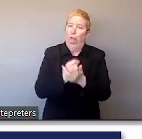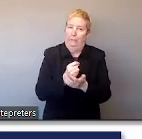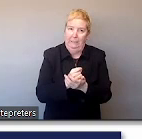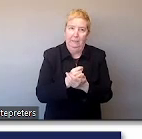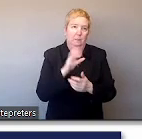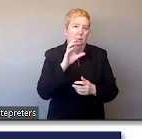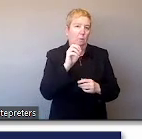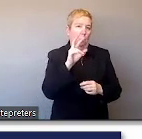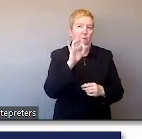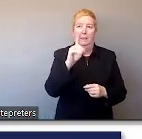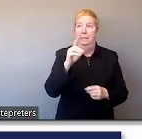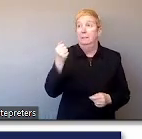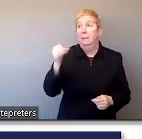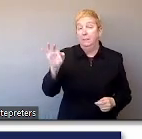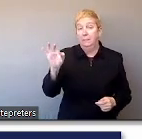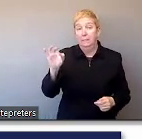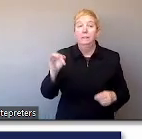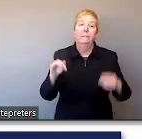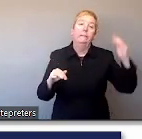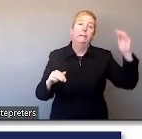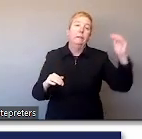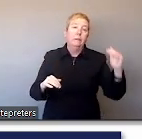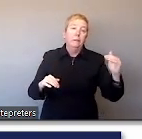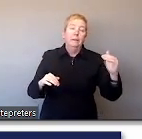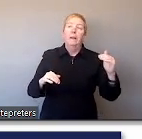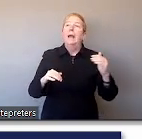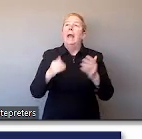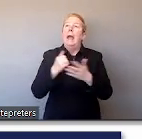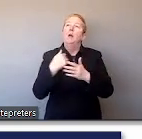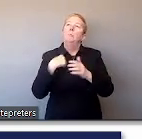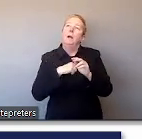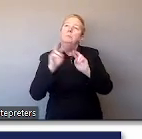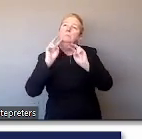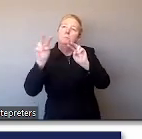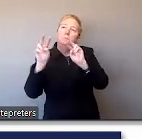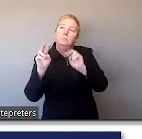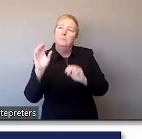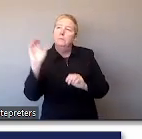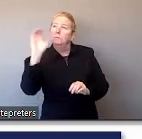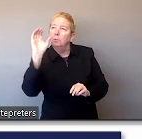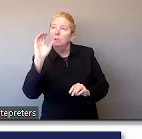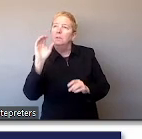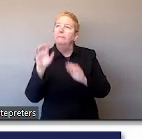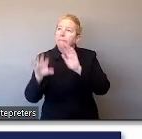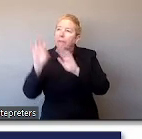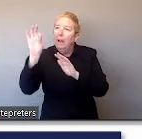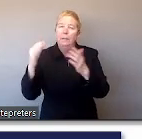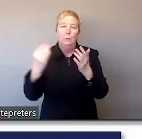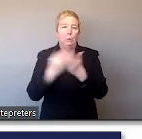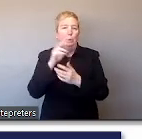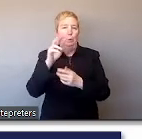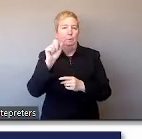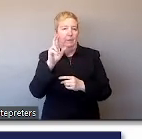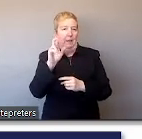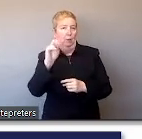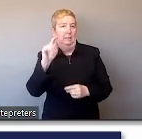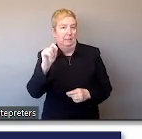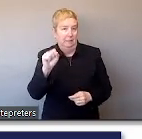is a better surveillance system to prepare for new variants. New Mexico's had a really good surveillance